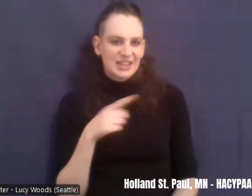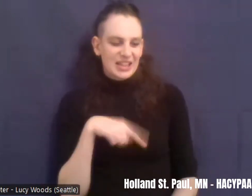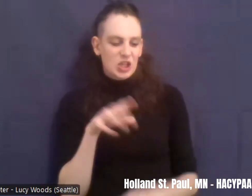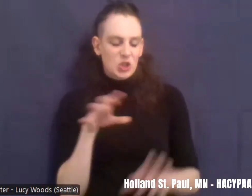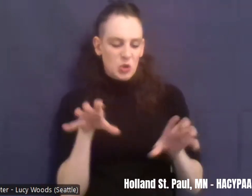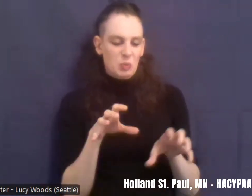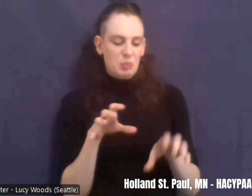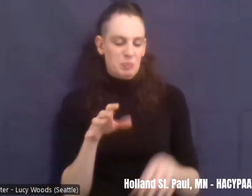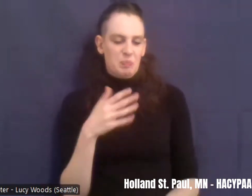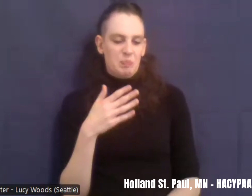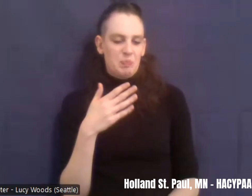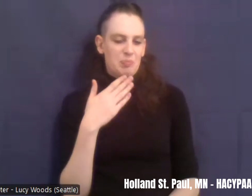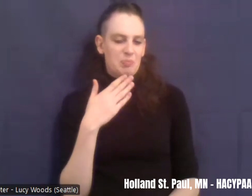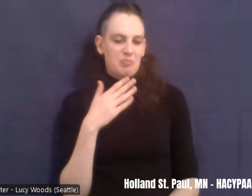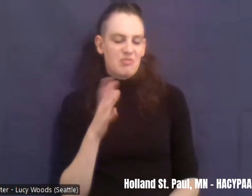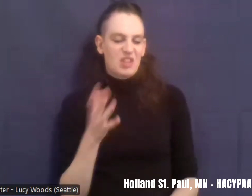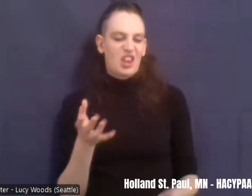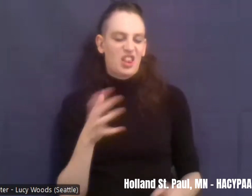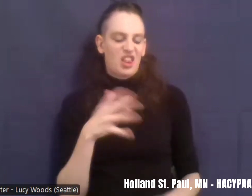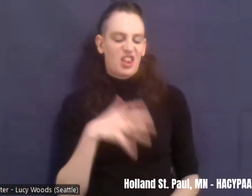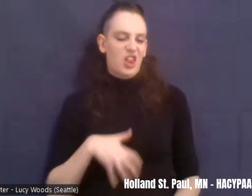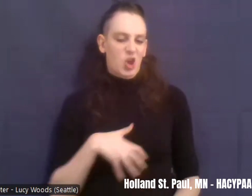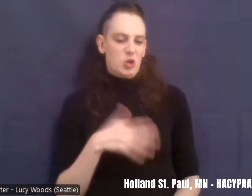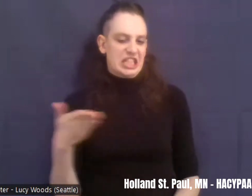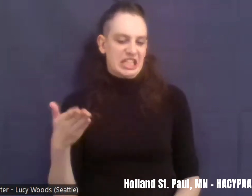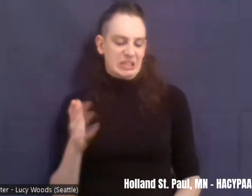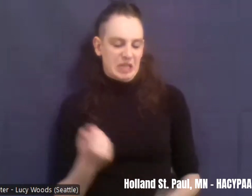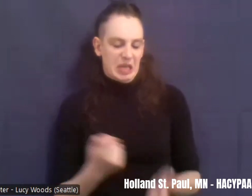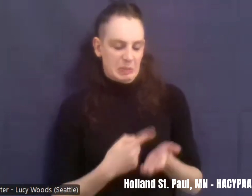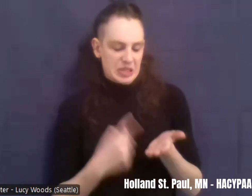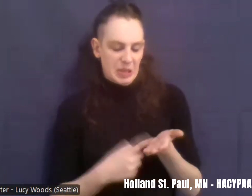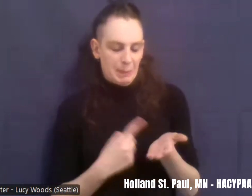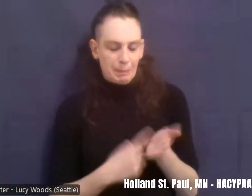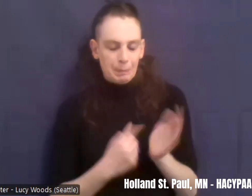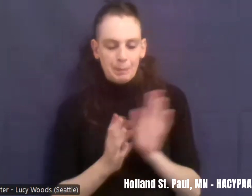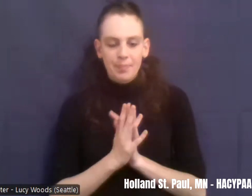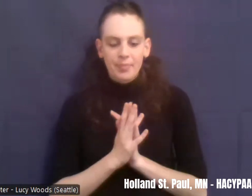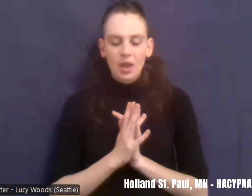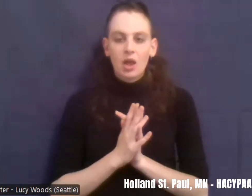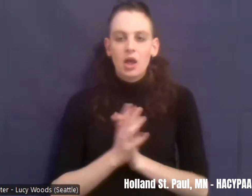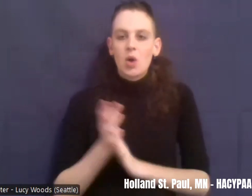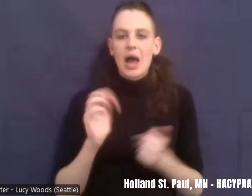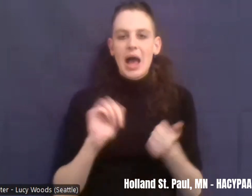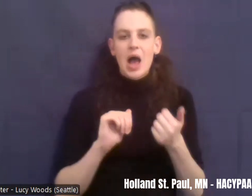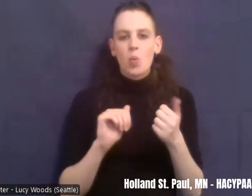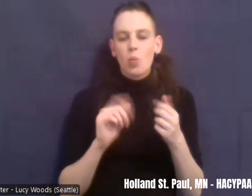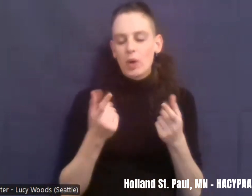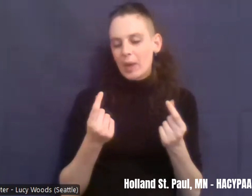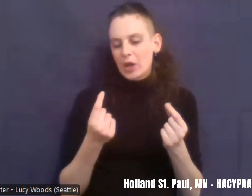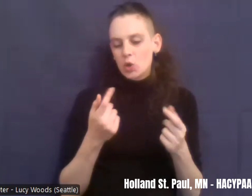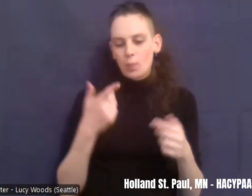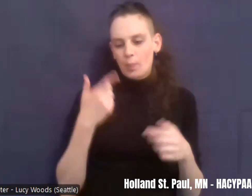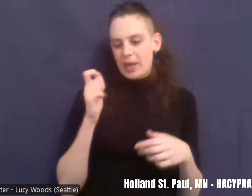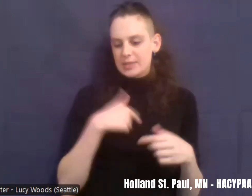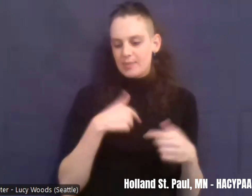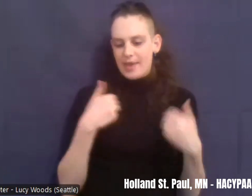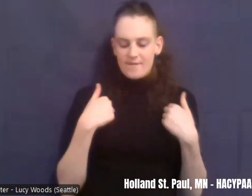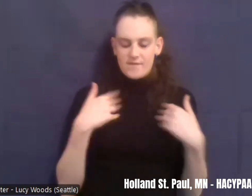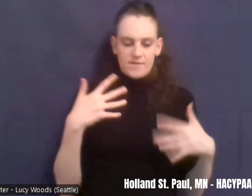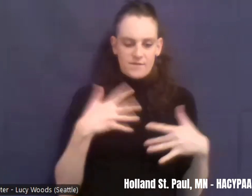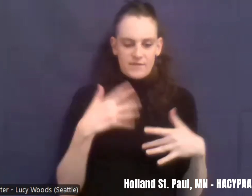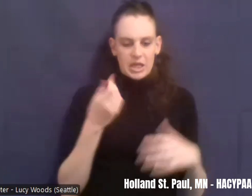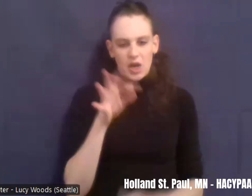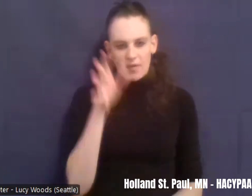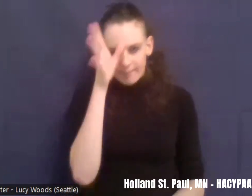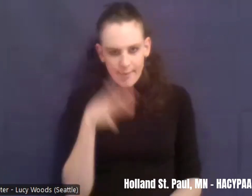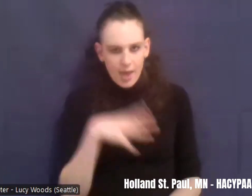buddy shit. Um, how do I move because I like have this fear and like I need to constantly like be aware